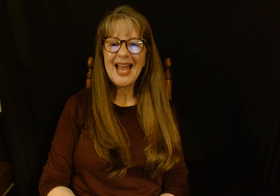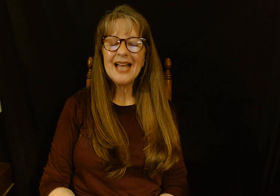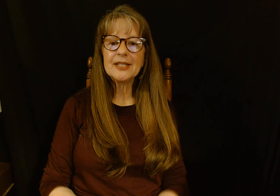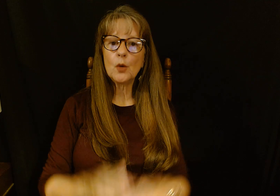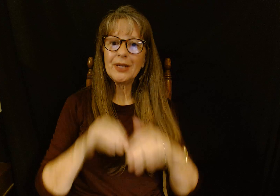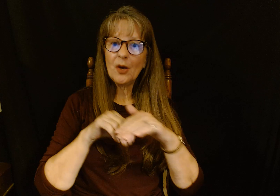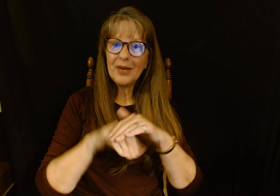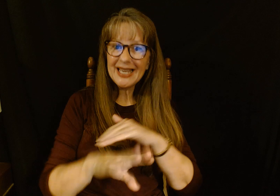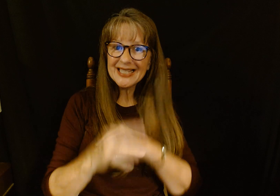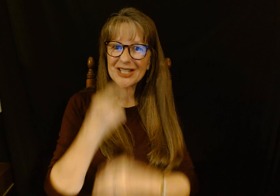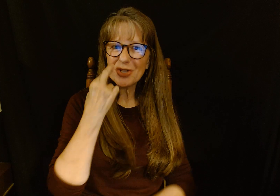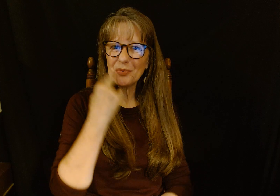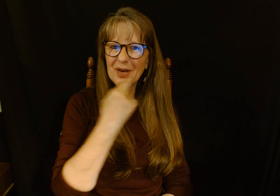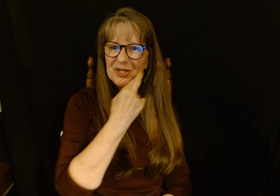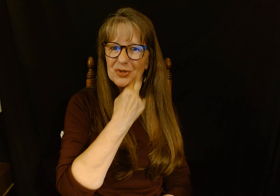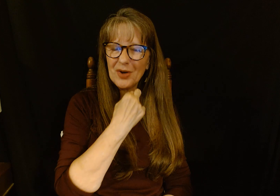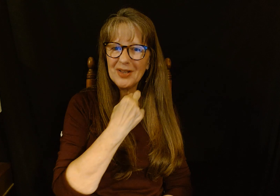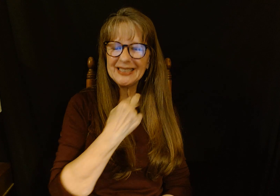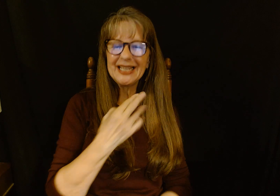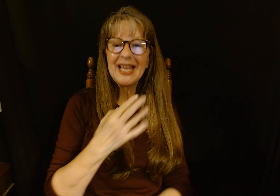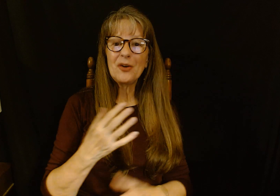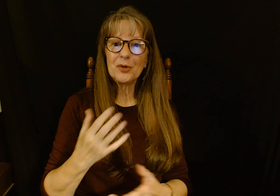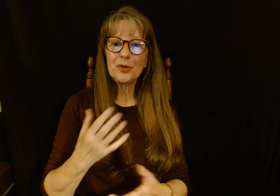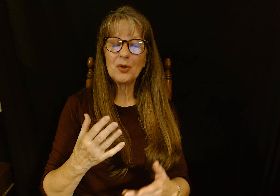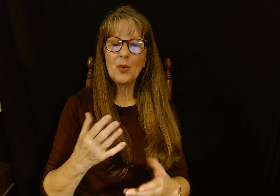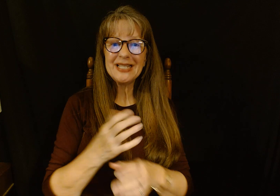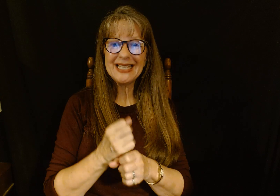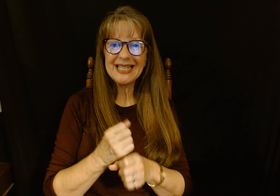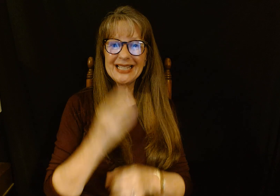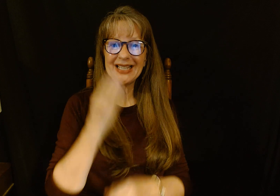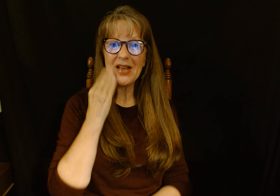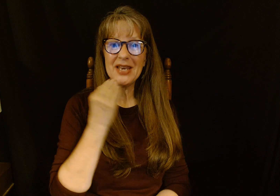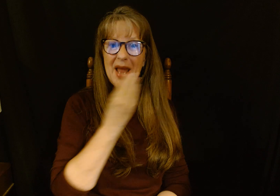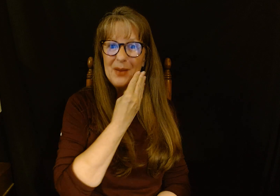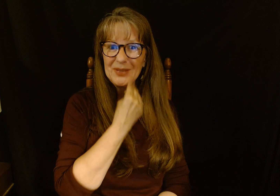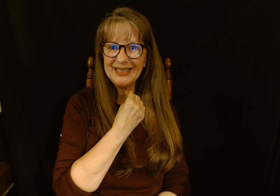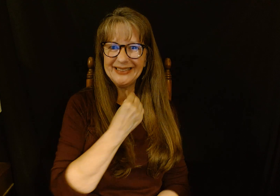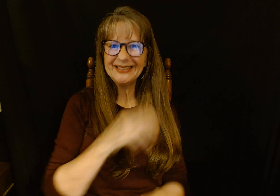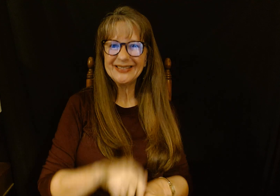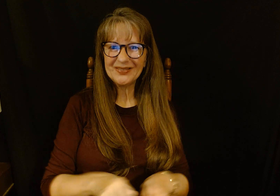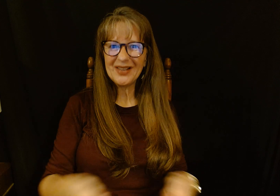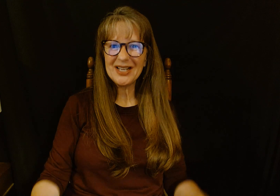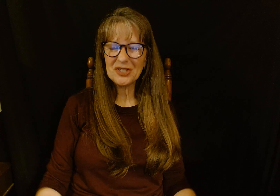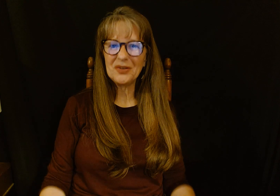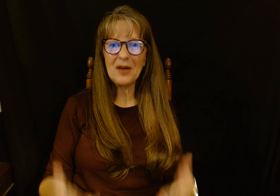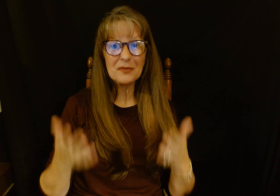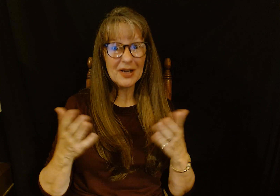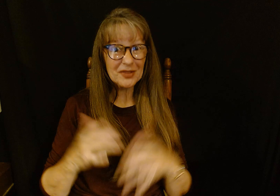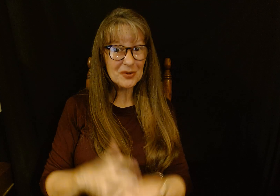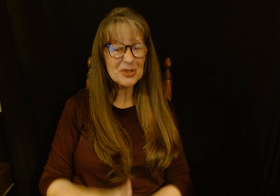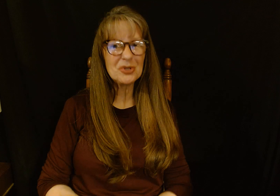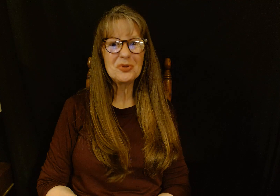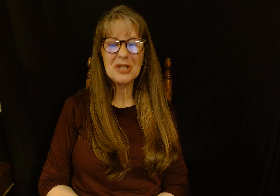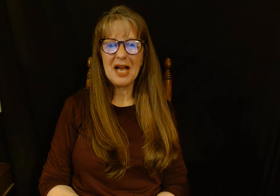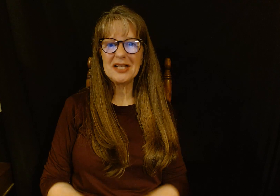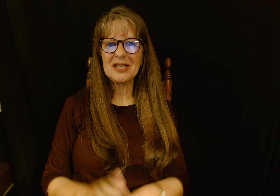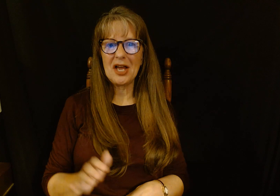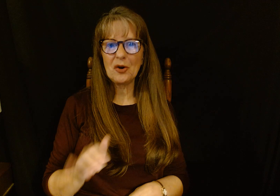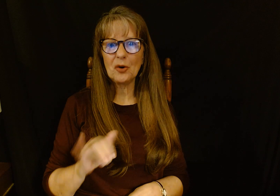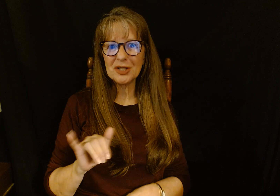so we go into the restaurant. Of course, we're going to get a napkin, right? So now we've got those two signs that are